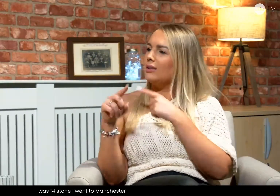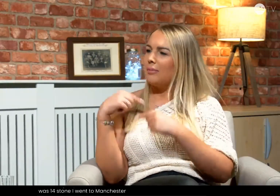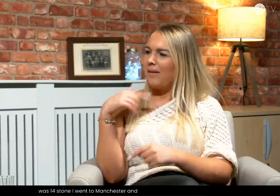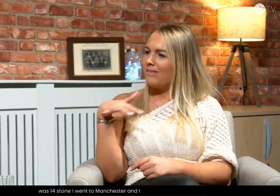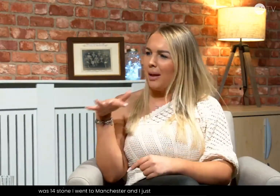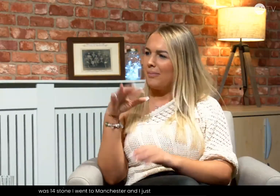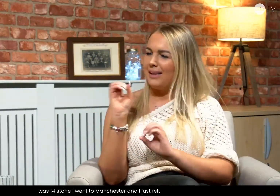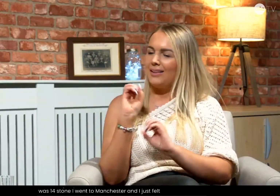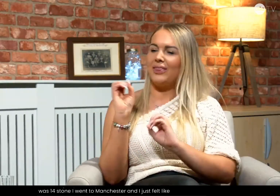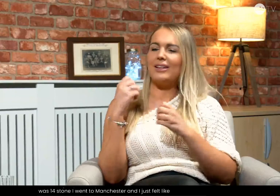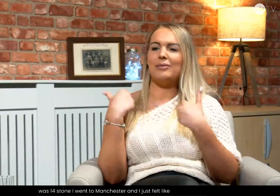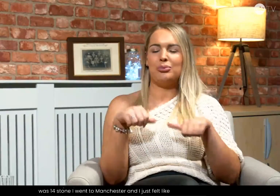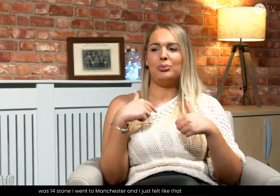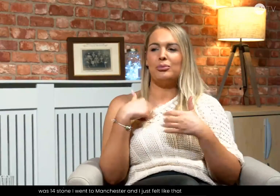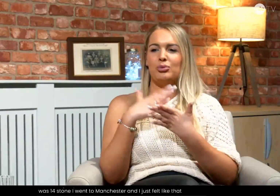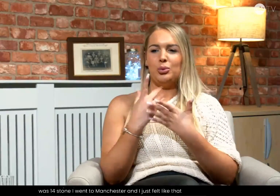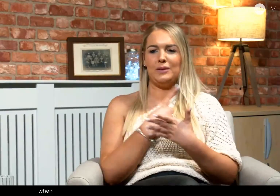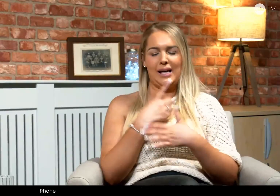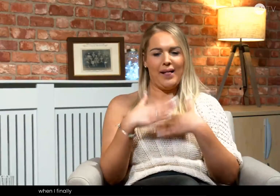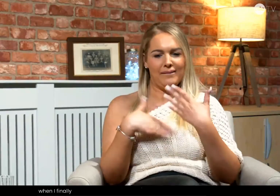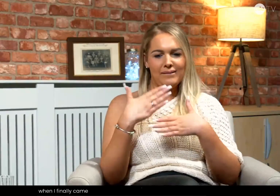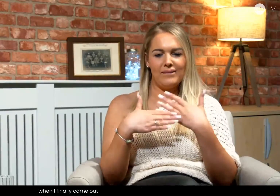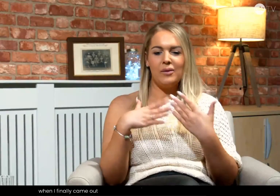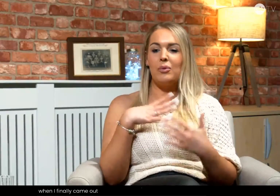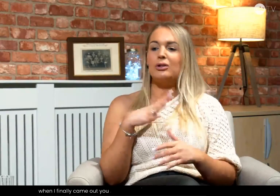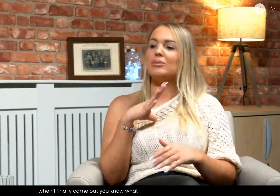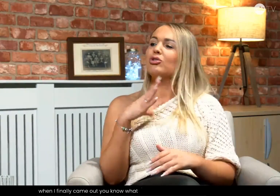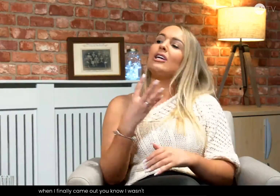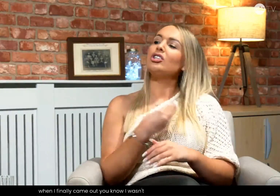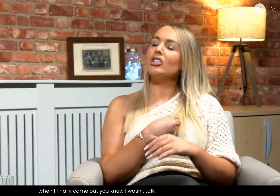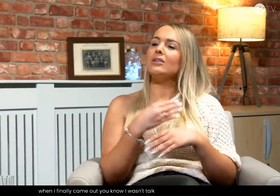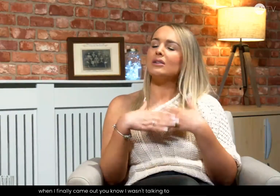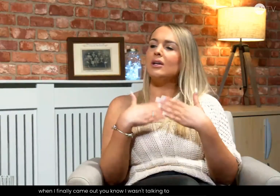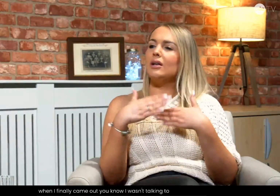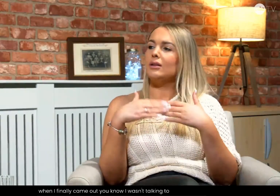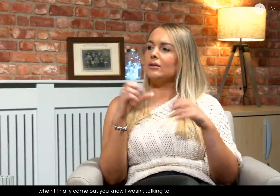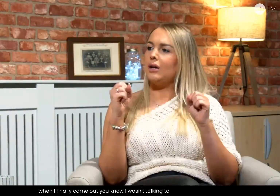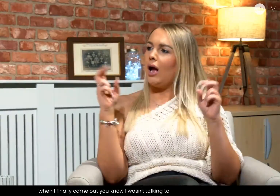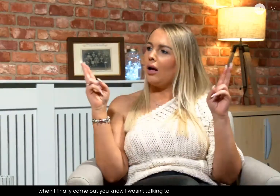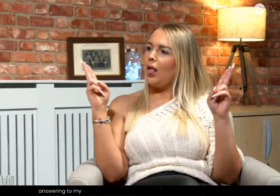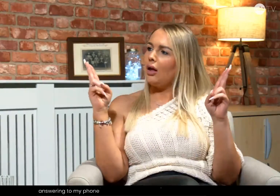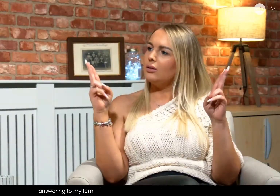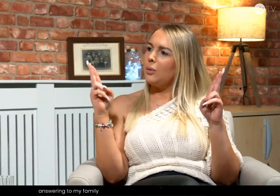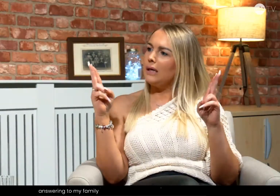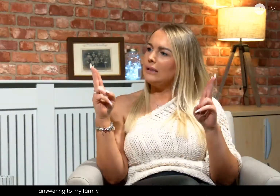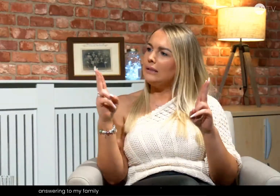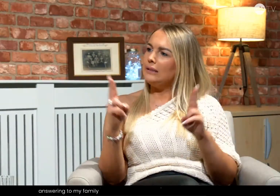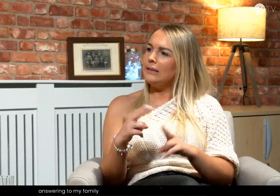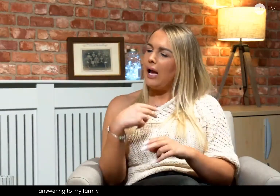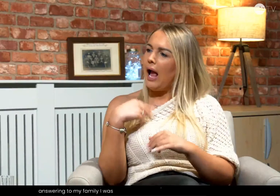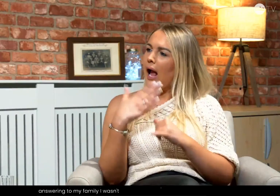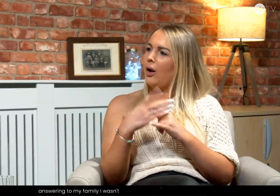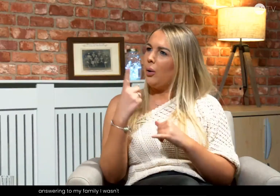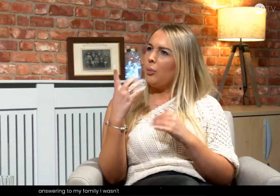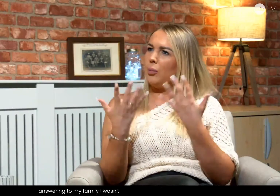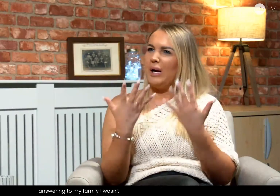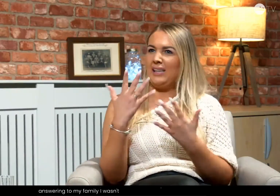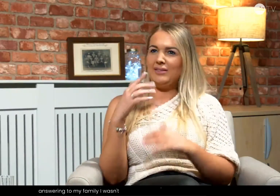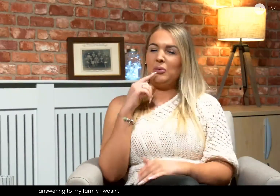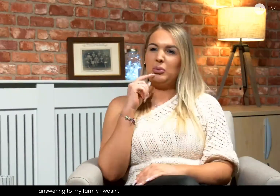when I finally came out. You know, I wasn't answering to my family. I wasn't, you know, sort of worrying about those things. And I managed to lose